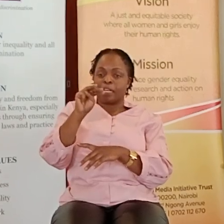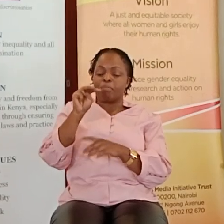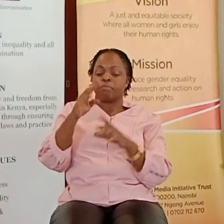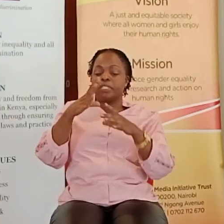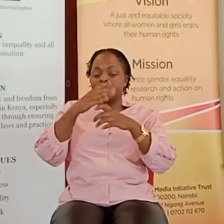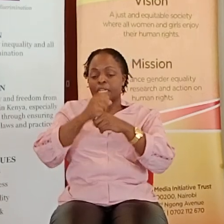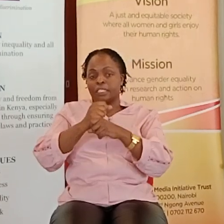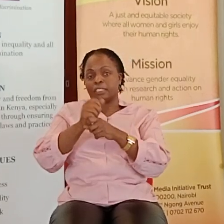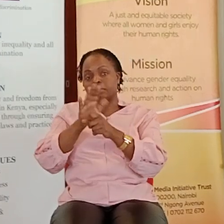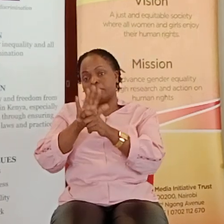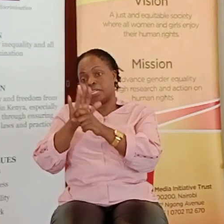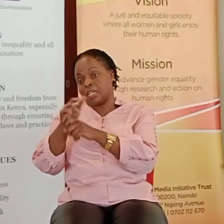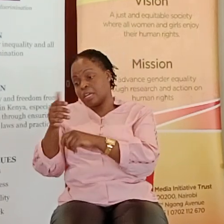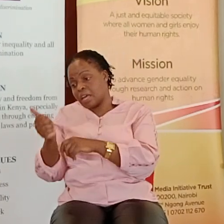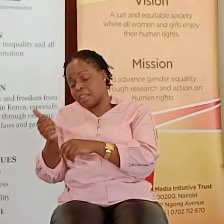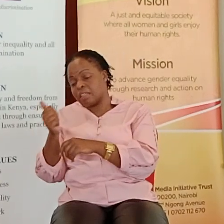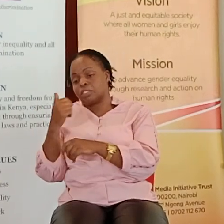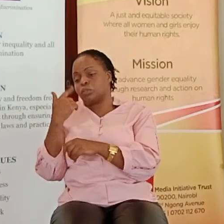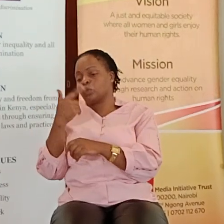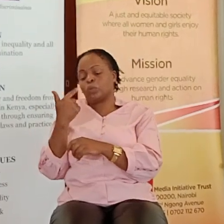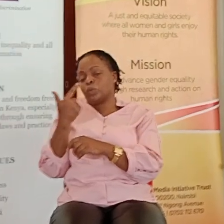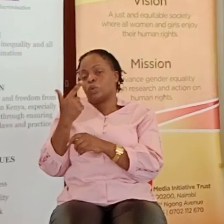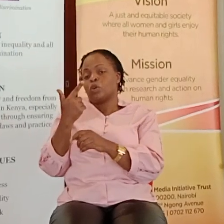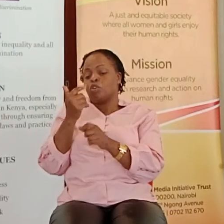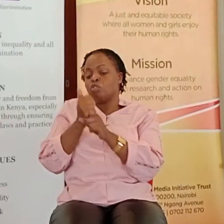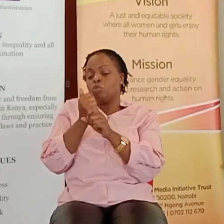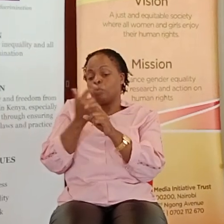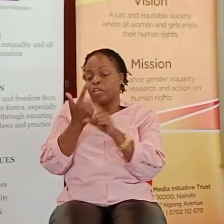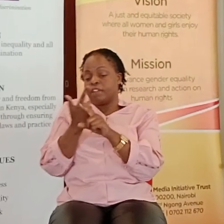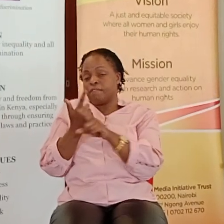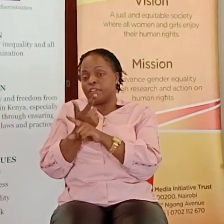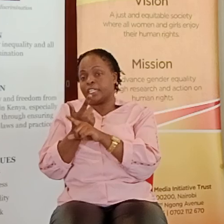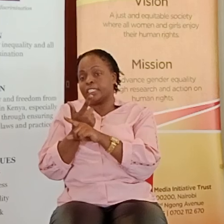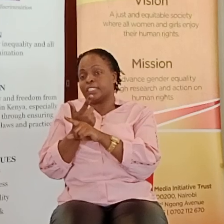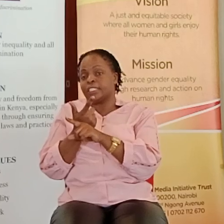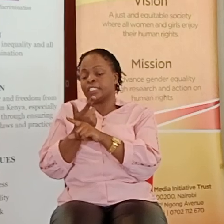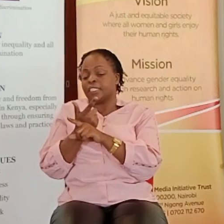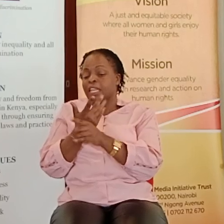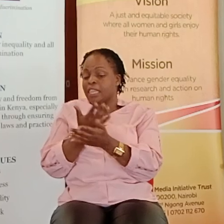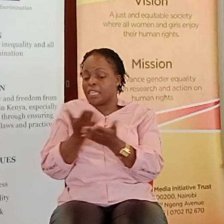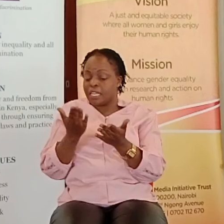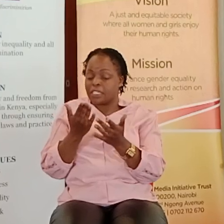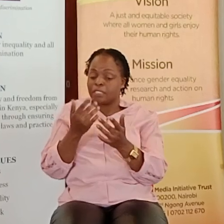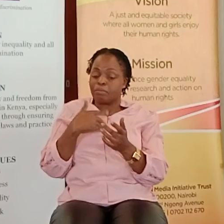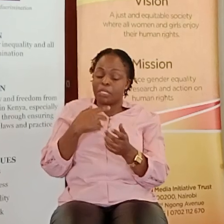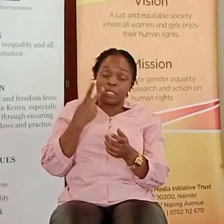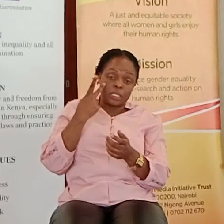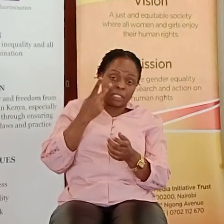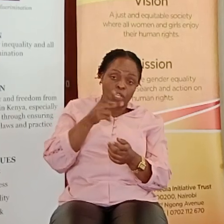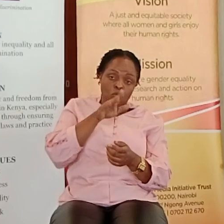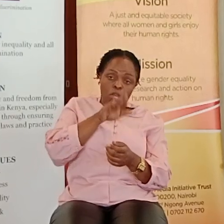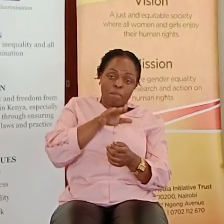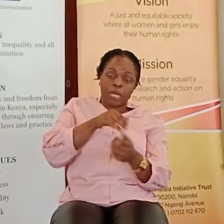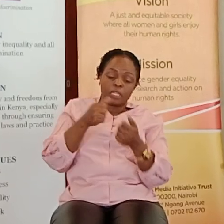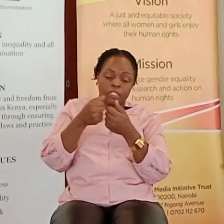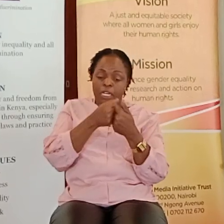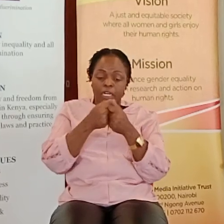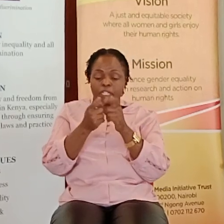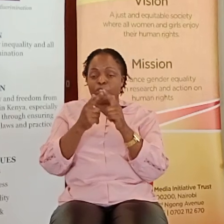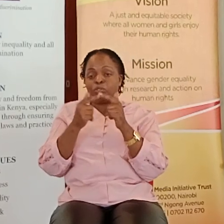that even cross-cut. I see Women Challenge to Challenge. I see also government, the Ministry